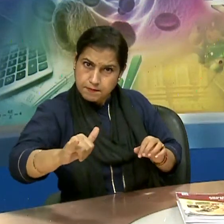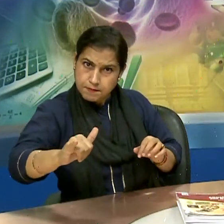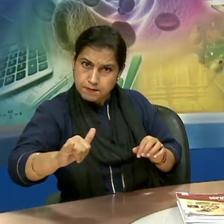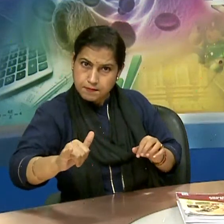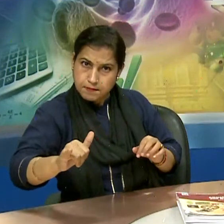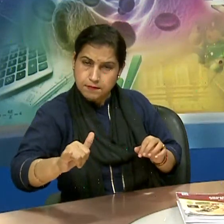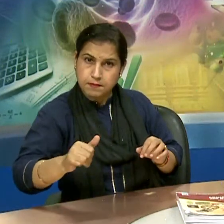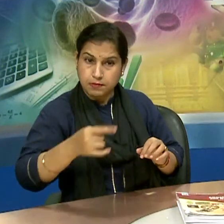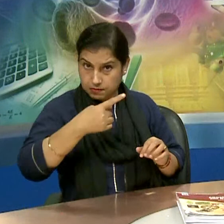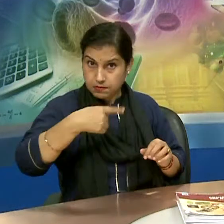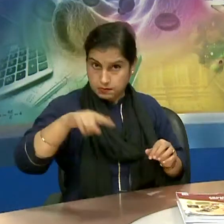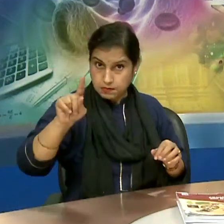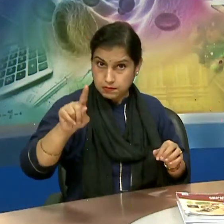using the body parts?